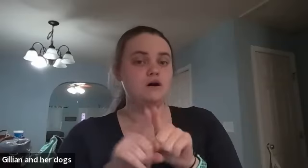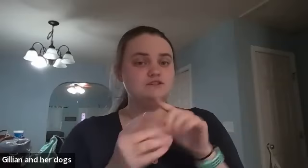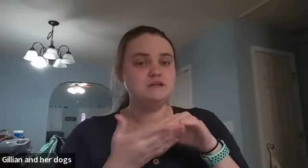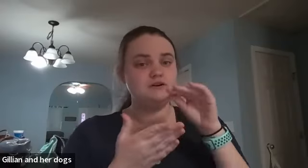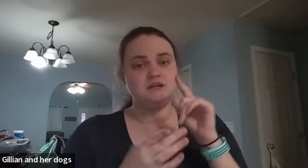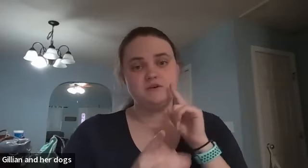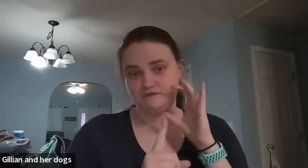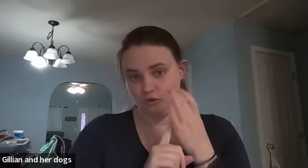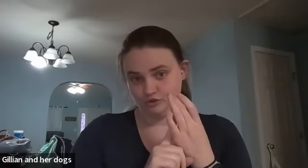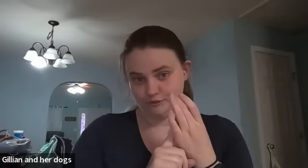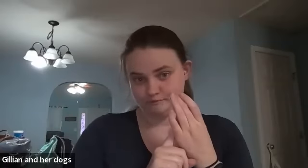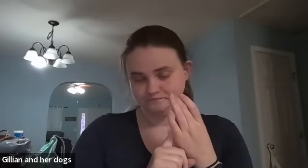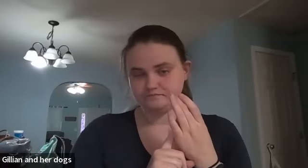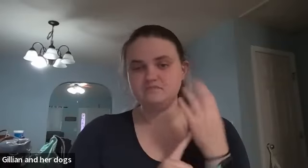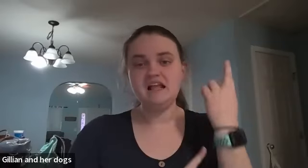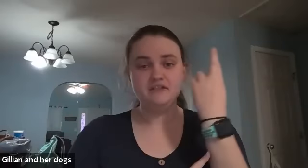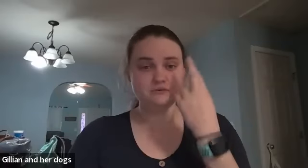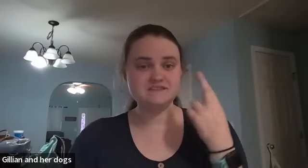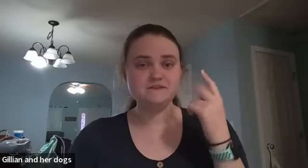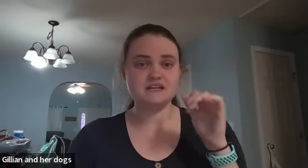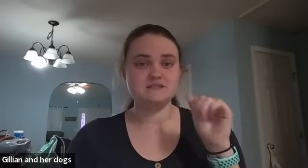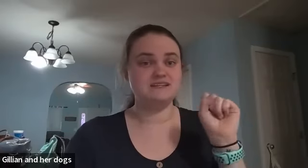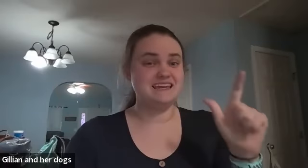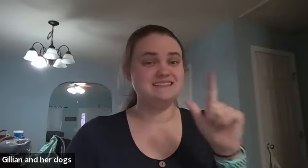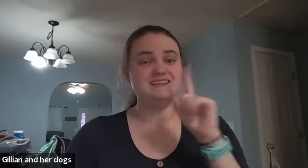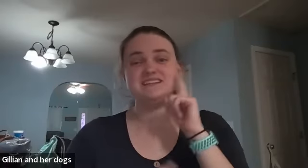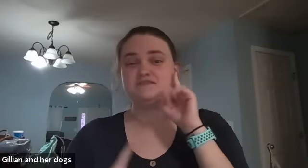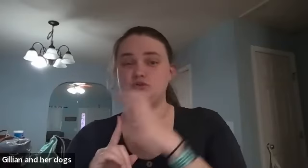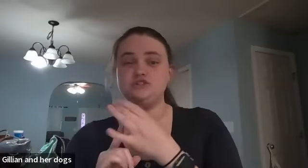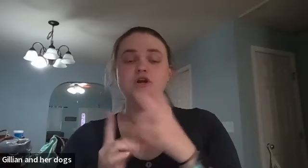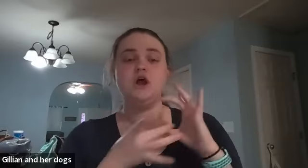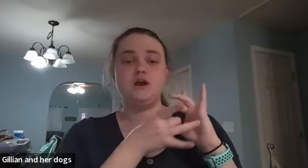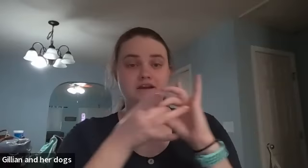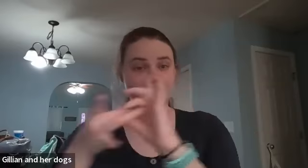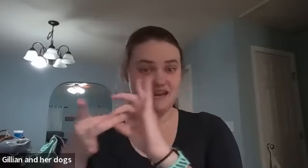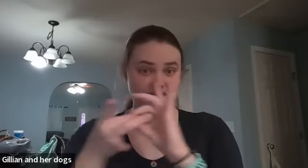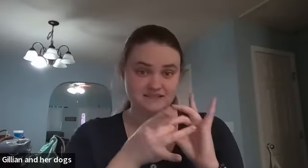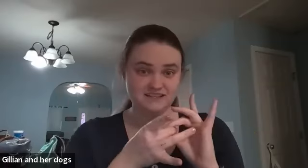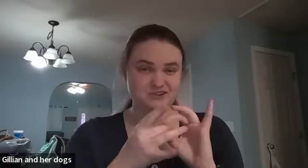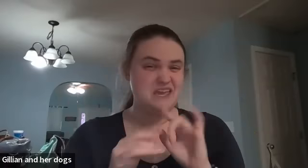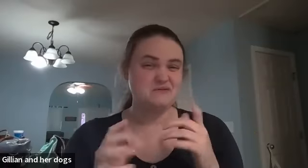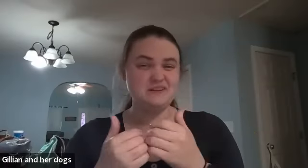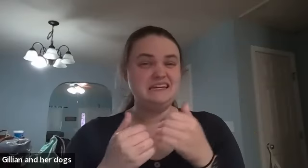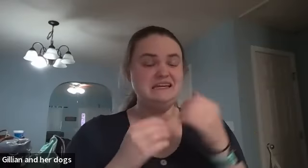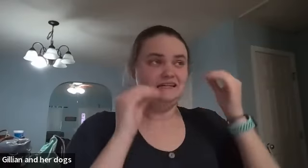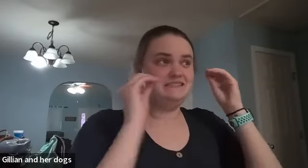also be learning about deaf culture. And the reason for that is because ASL and deaf culture are connected. You can't really